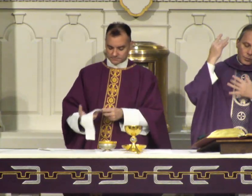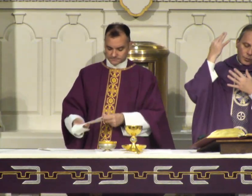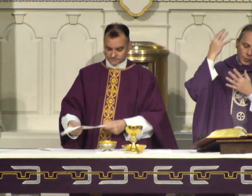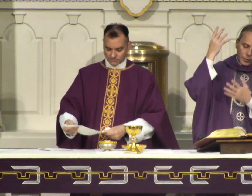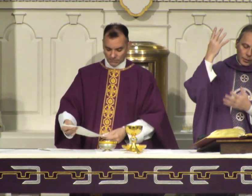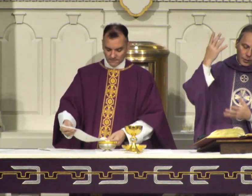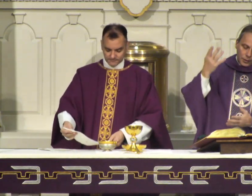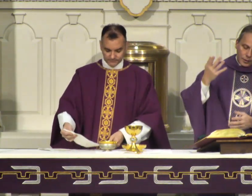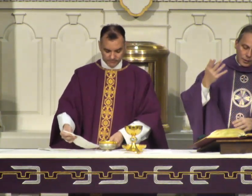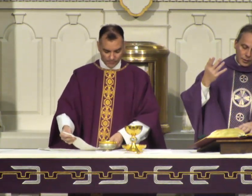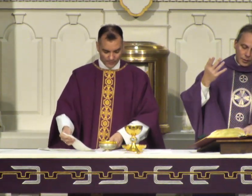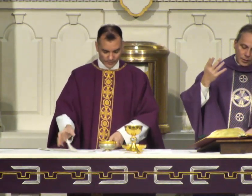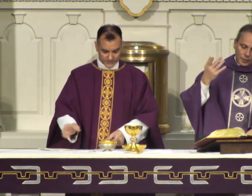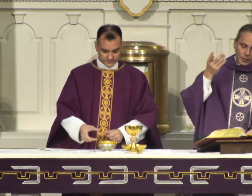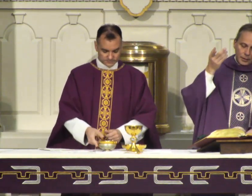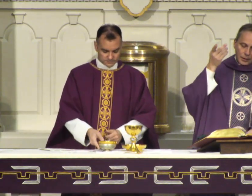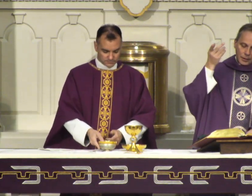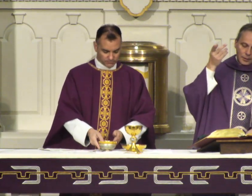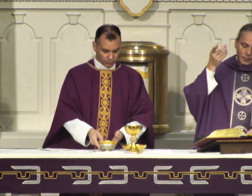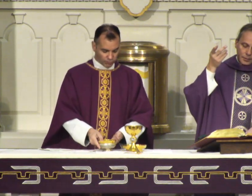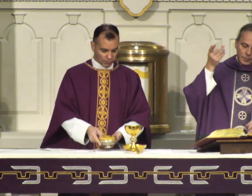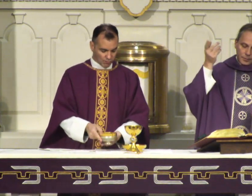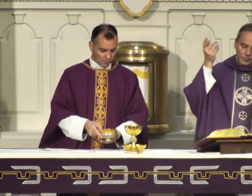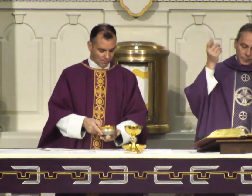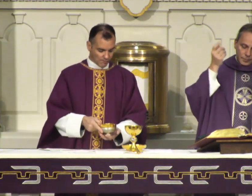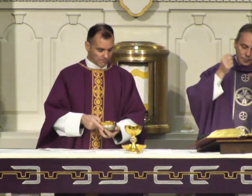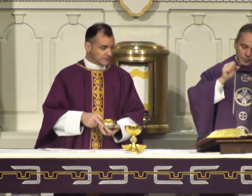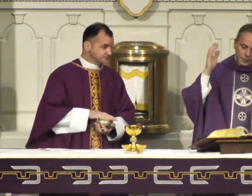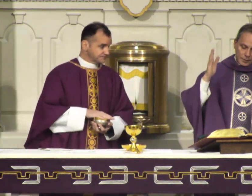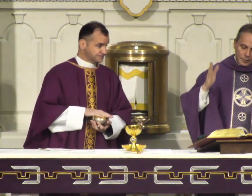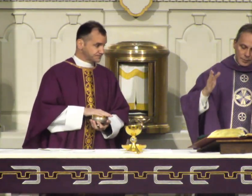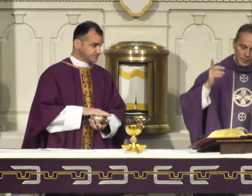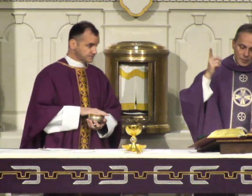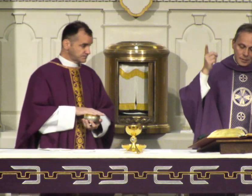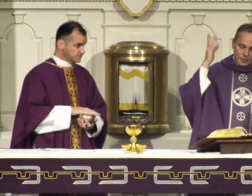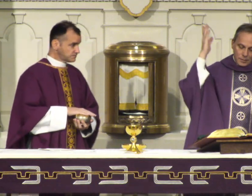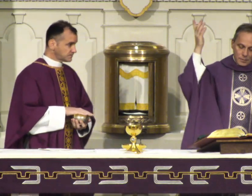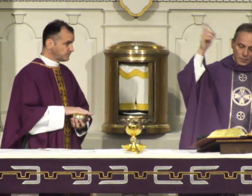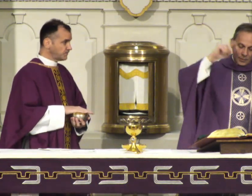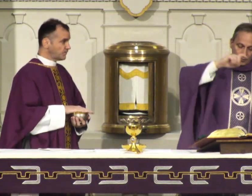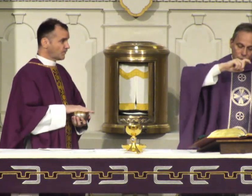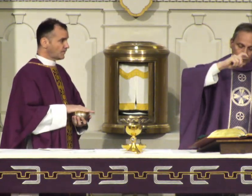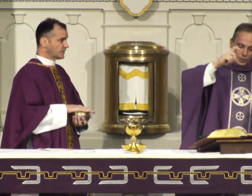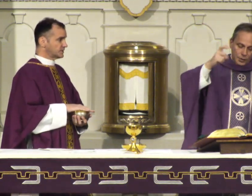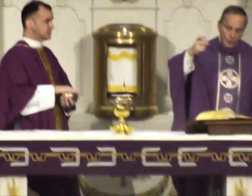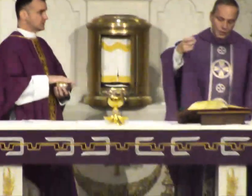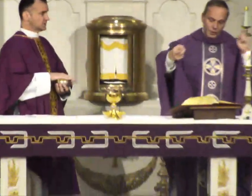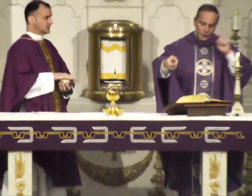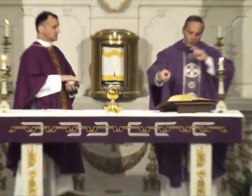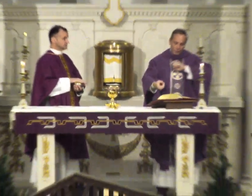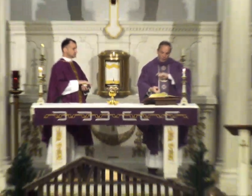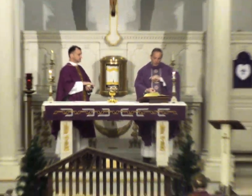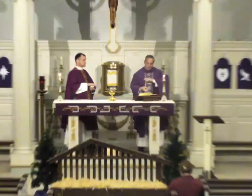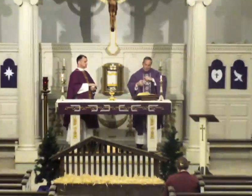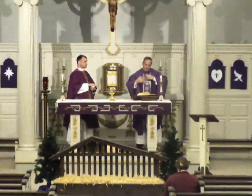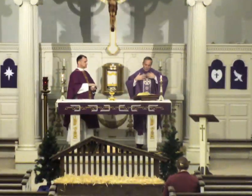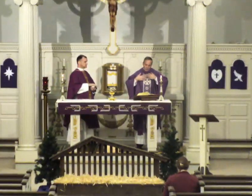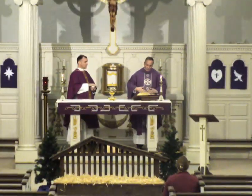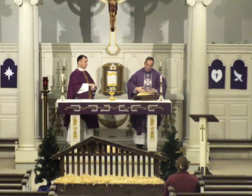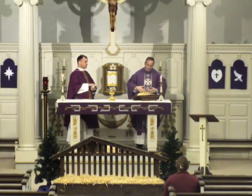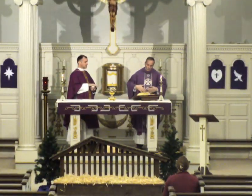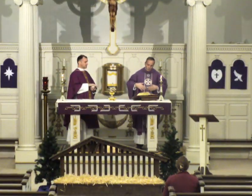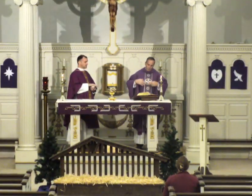We await a Savior, the Lord Jesus Christ, who will change our mortal bodies